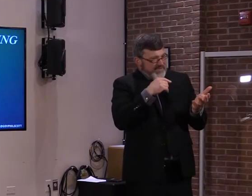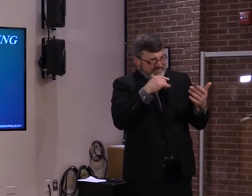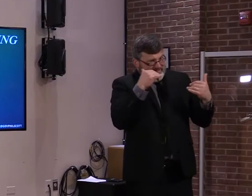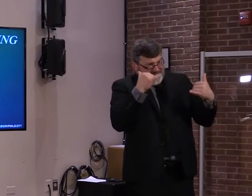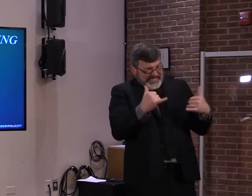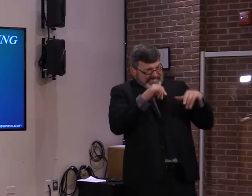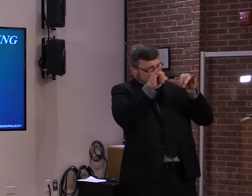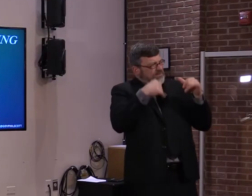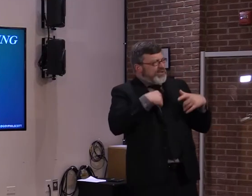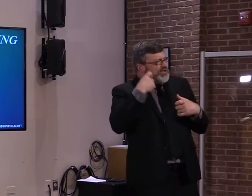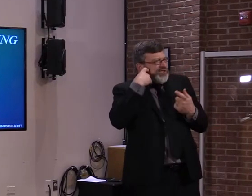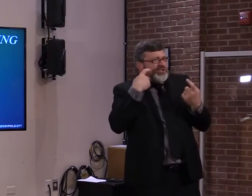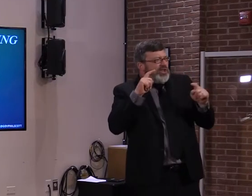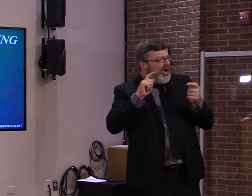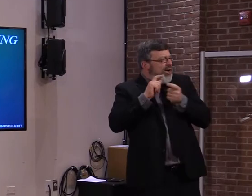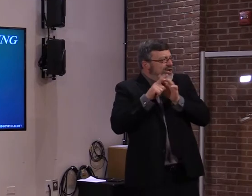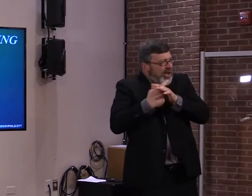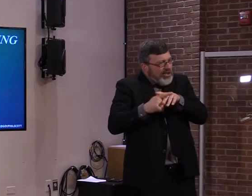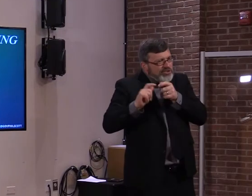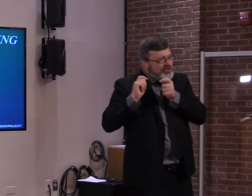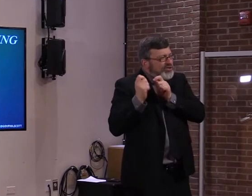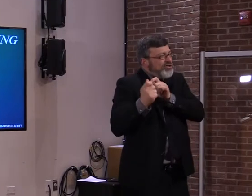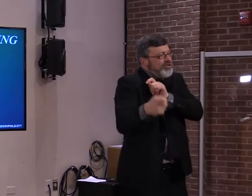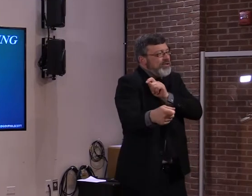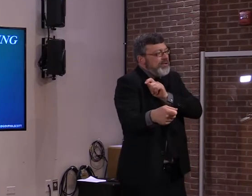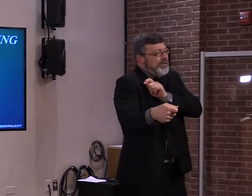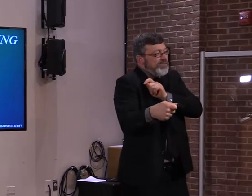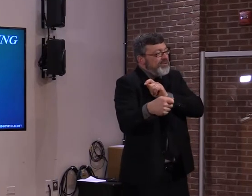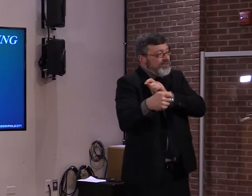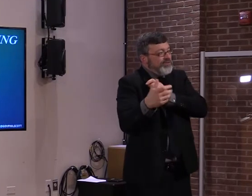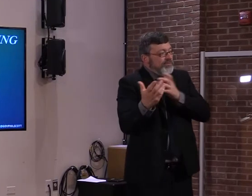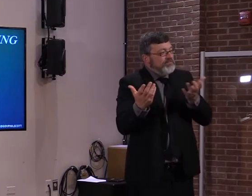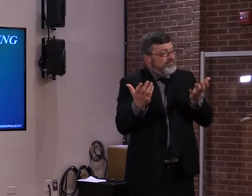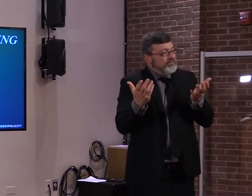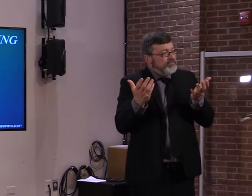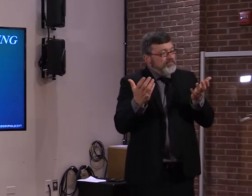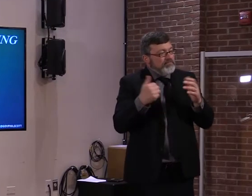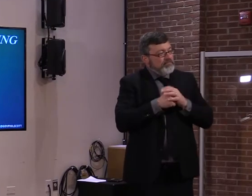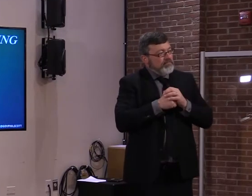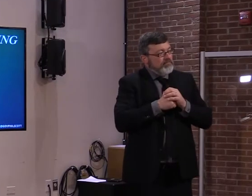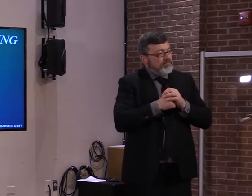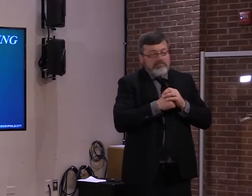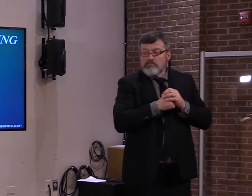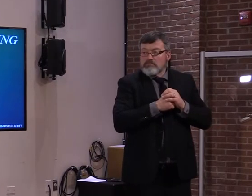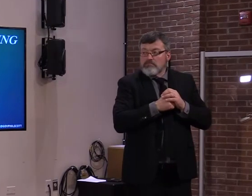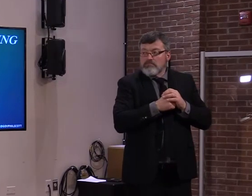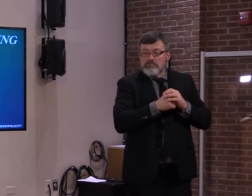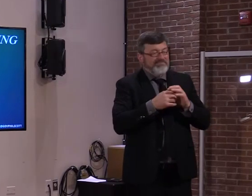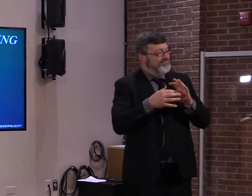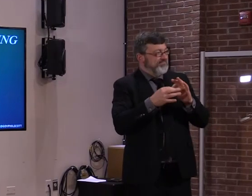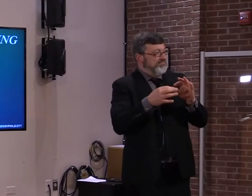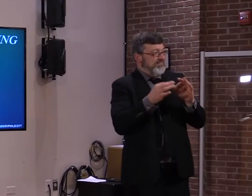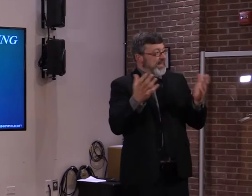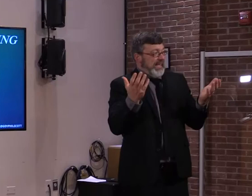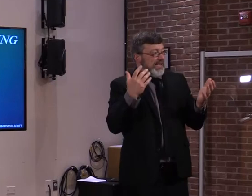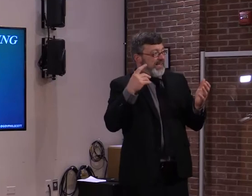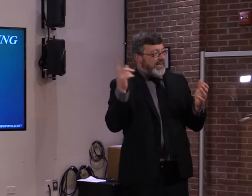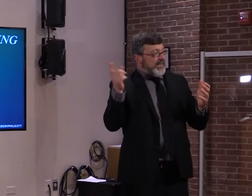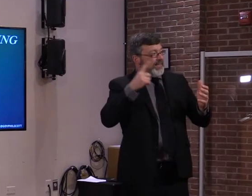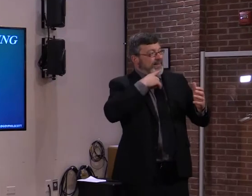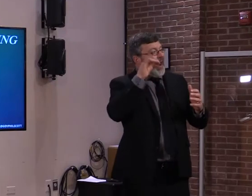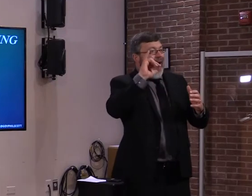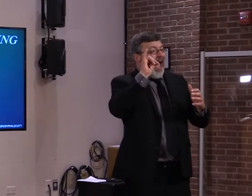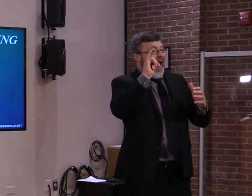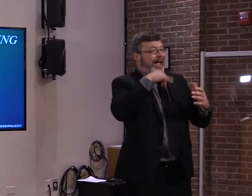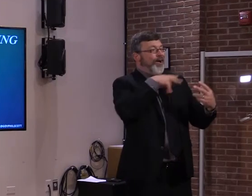as the governor mentioned, these aren't under a loan of a car payment. These are going to